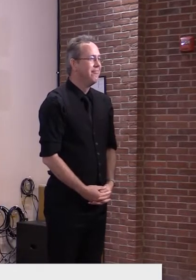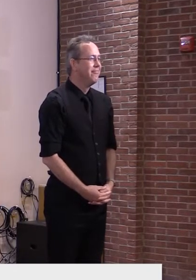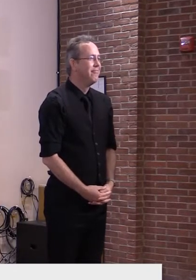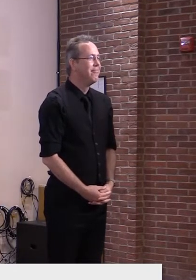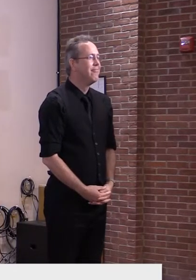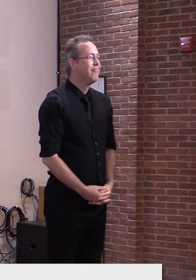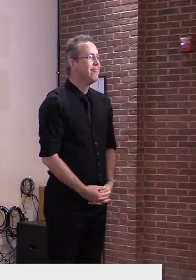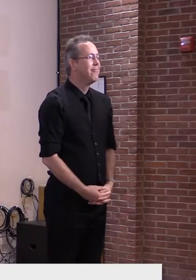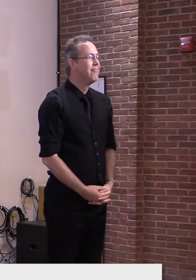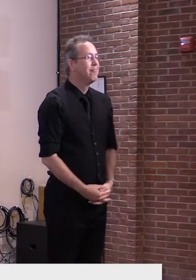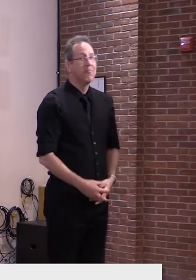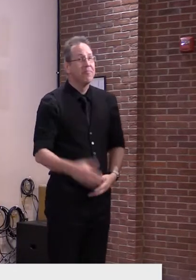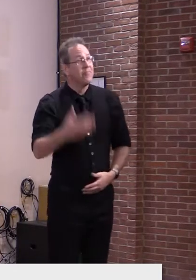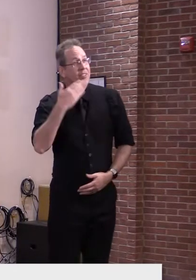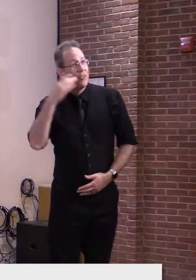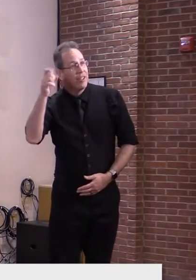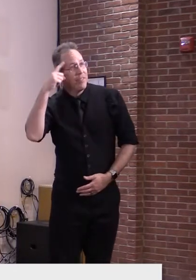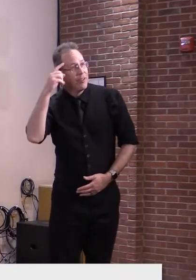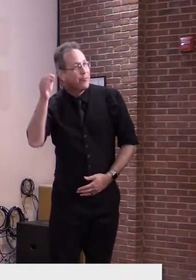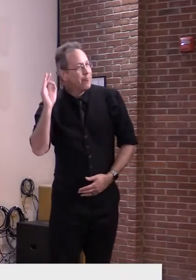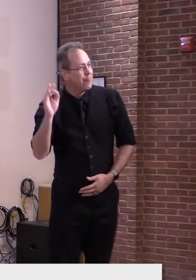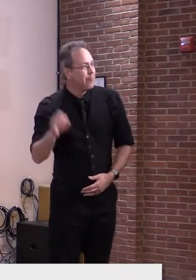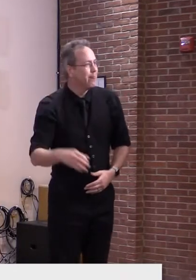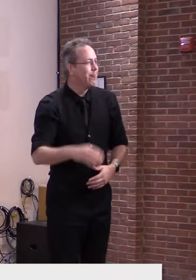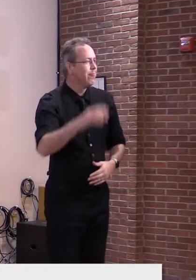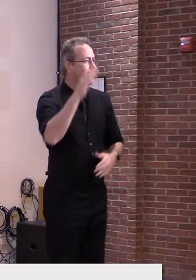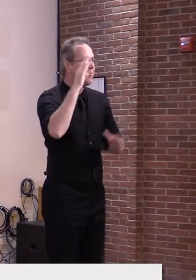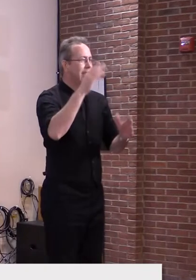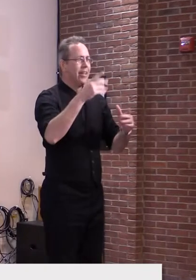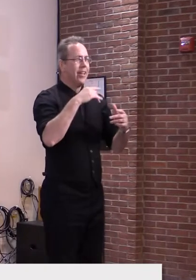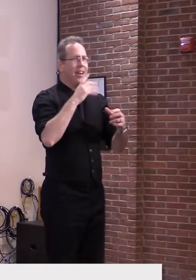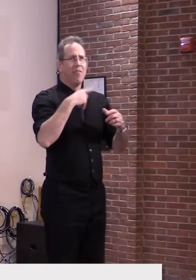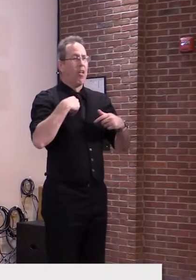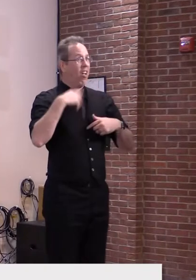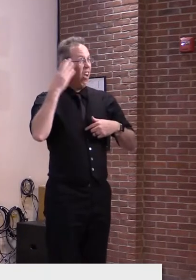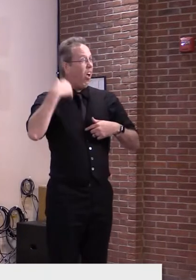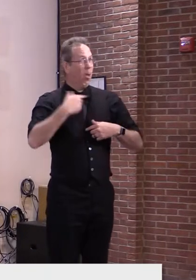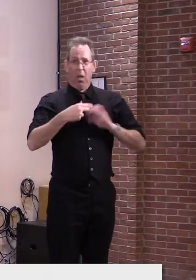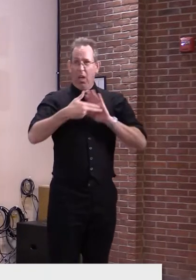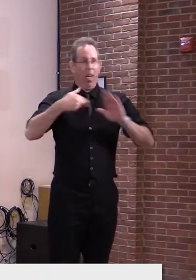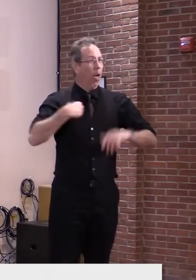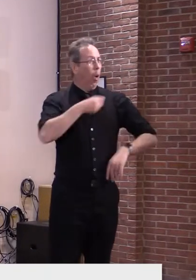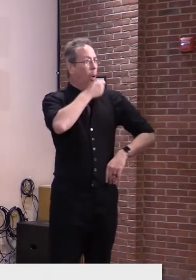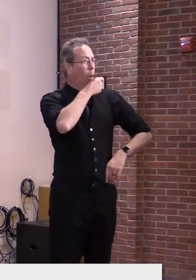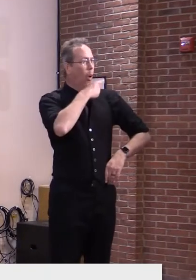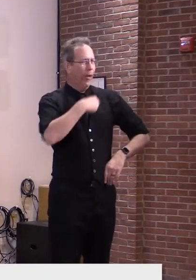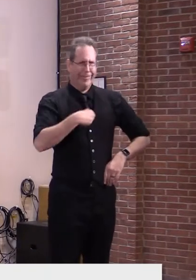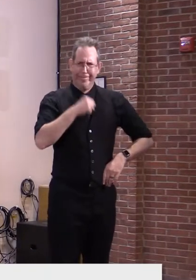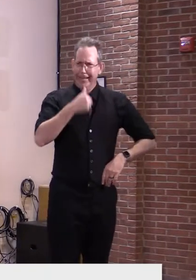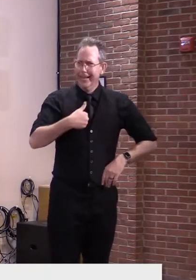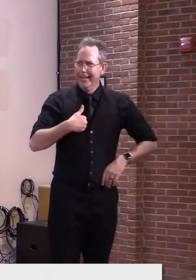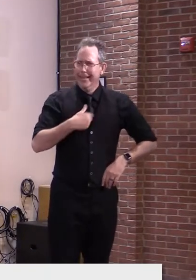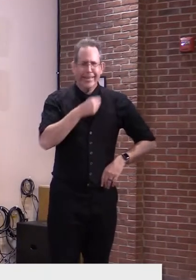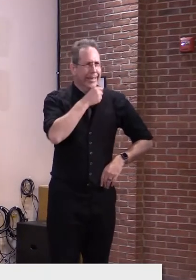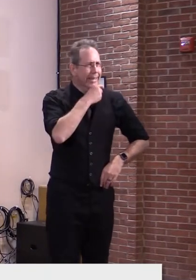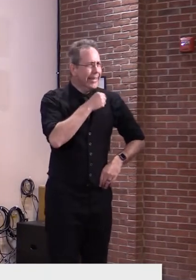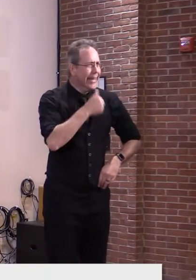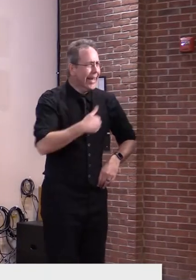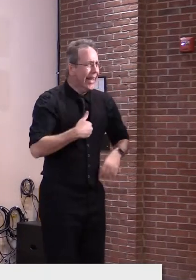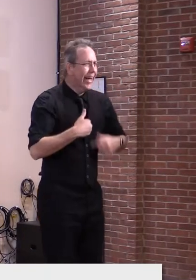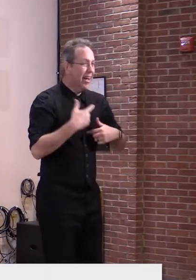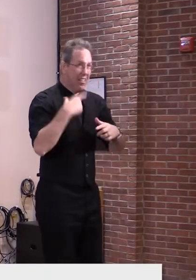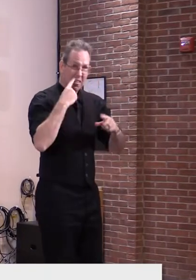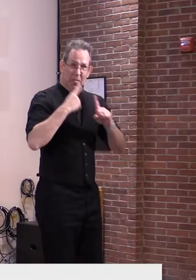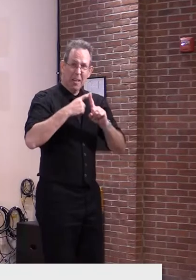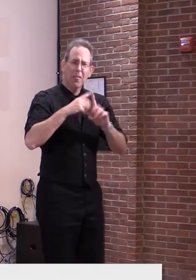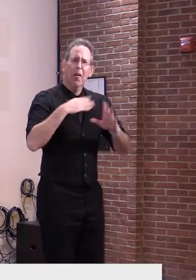Thank you, Governor. I've never been called a whistleblower before. I think that's good, I'm not sure. I'd like